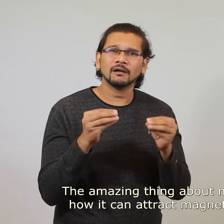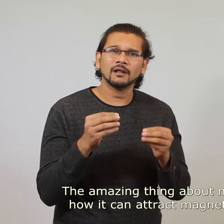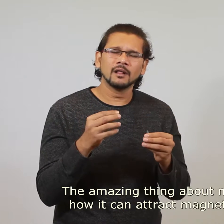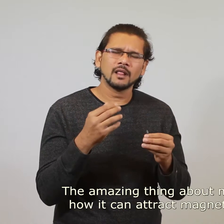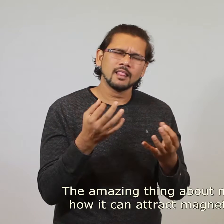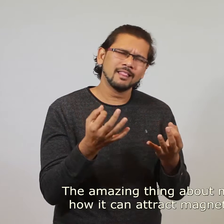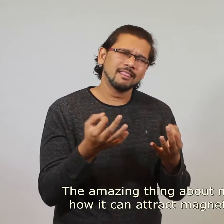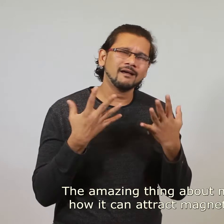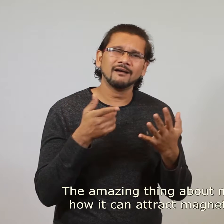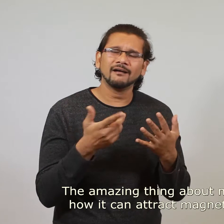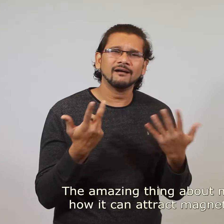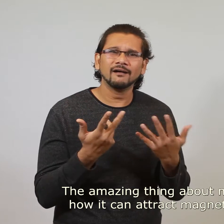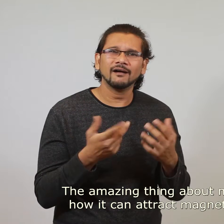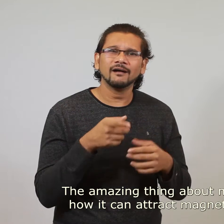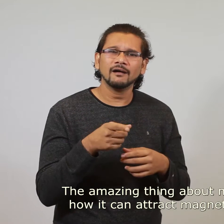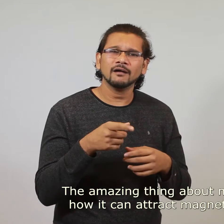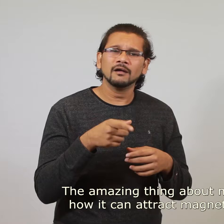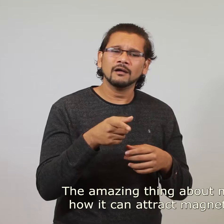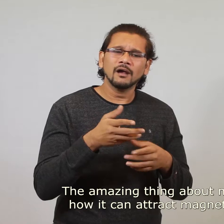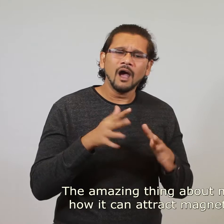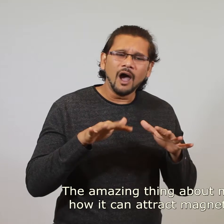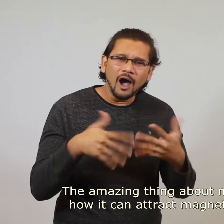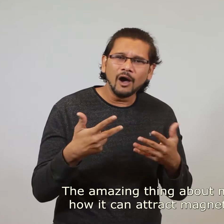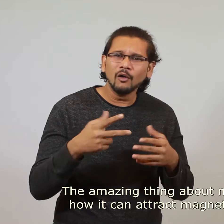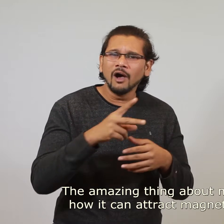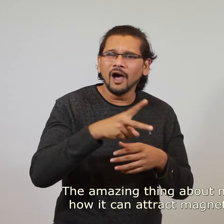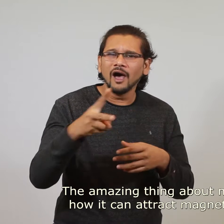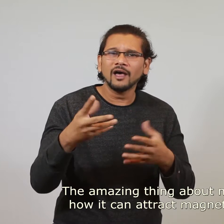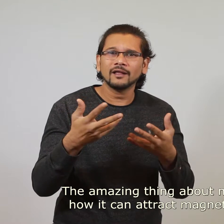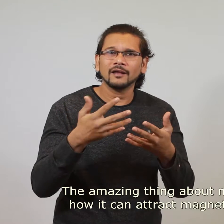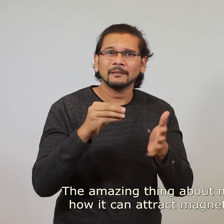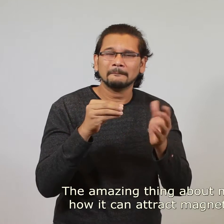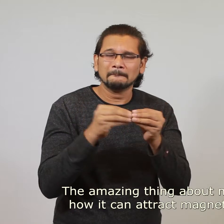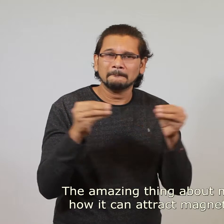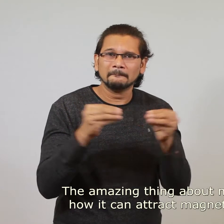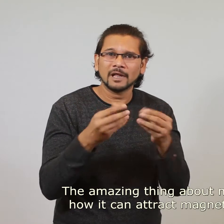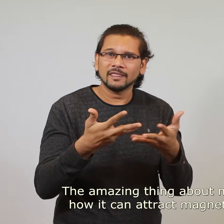The amazing thing about magnets is how it can attract magnetic things